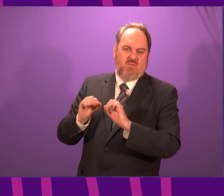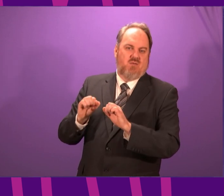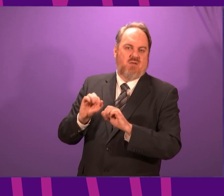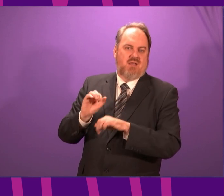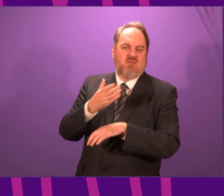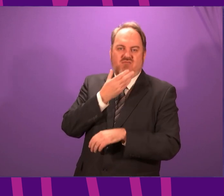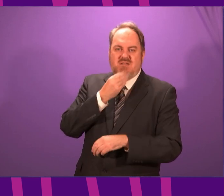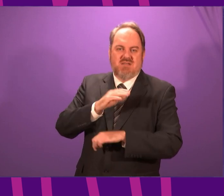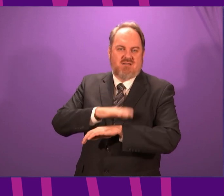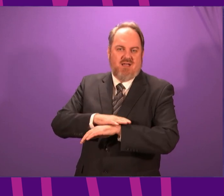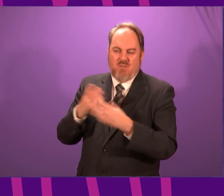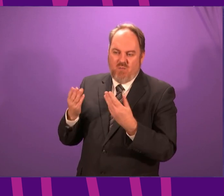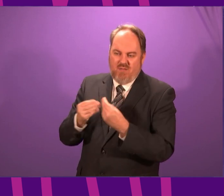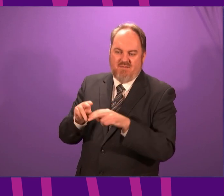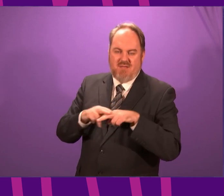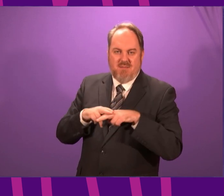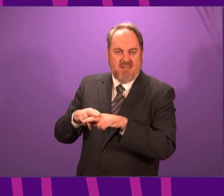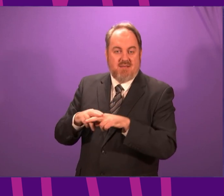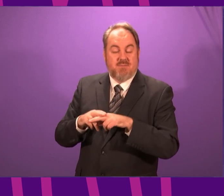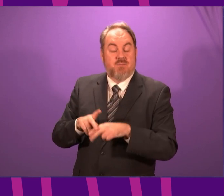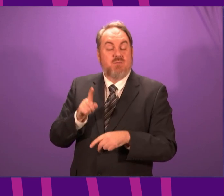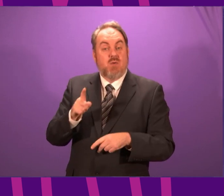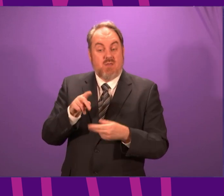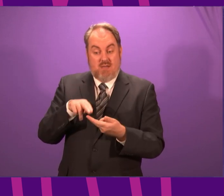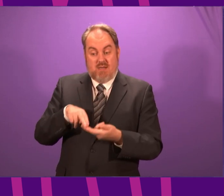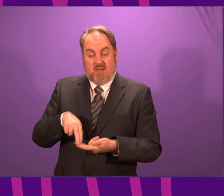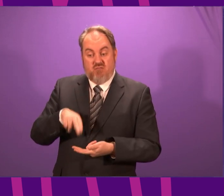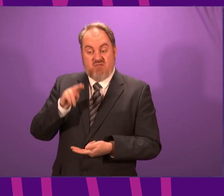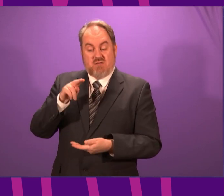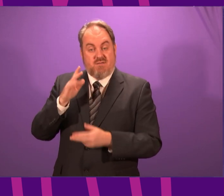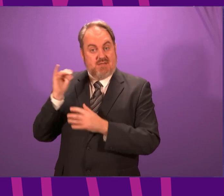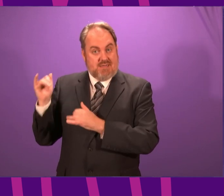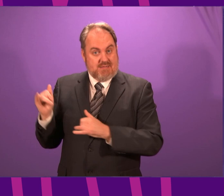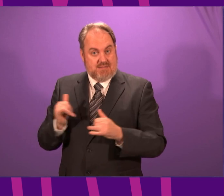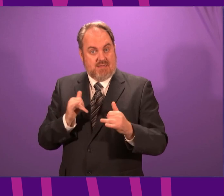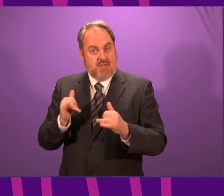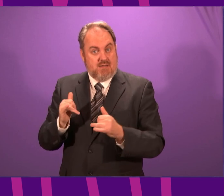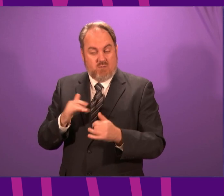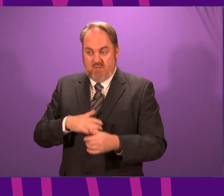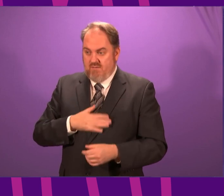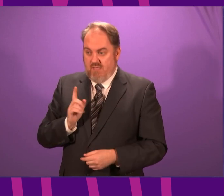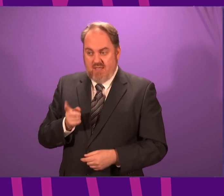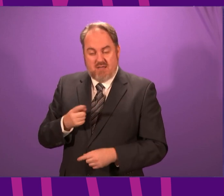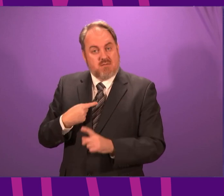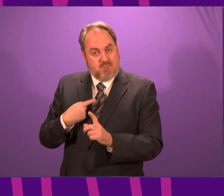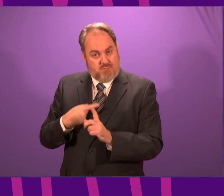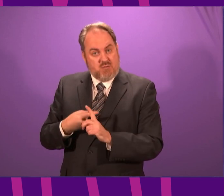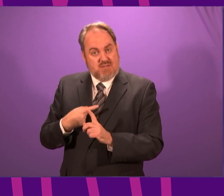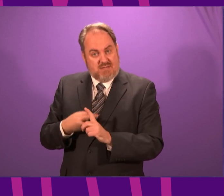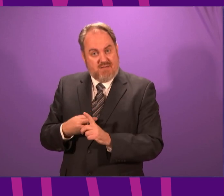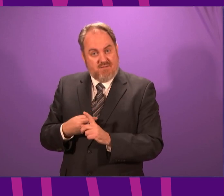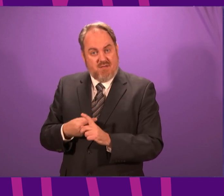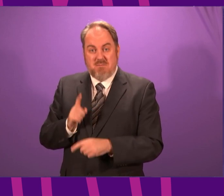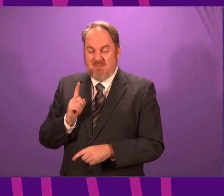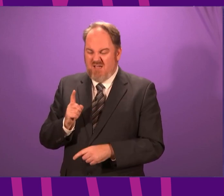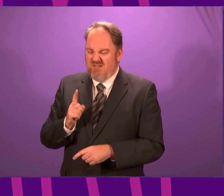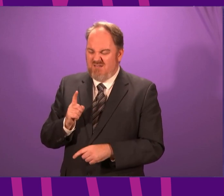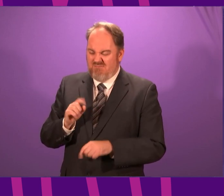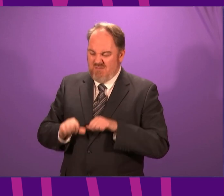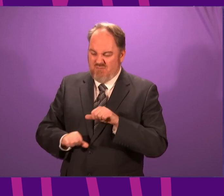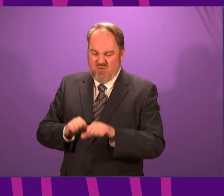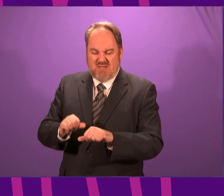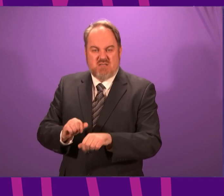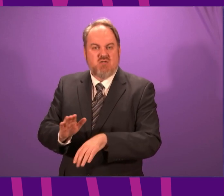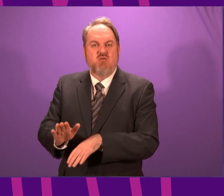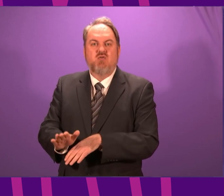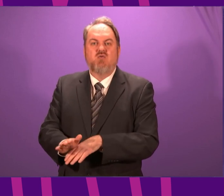say that the extension of testing is something that we welcome too, but it's been too slow as well.